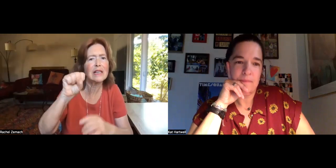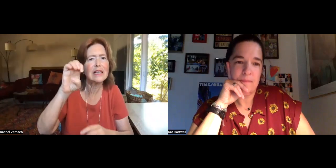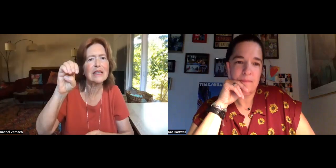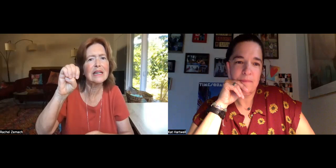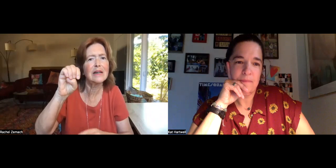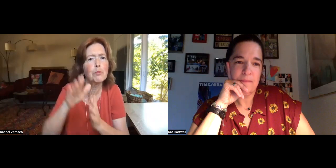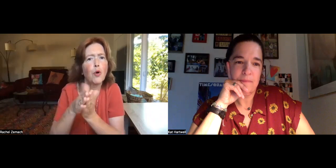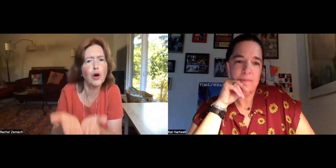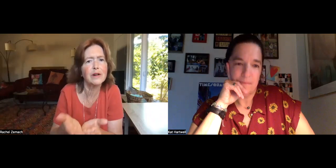me. You both.